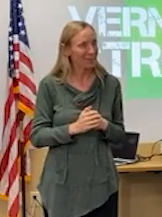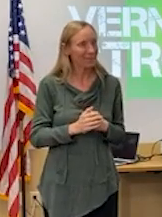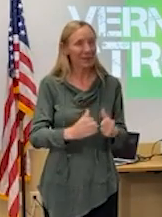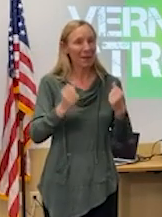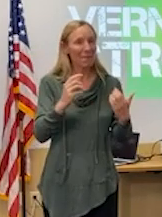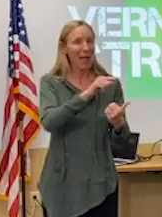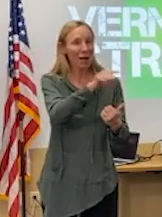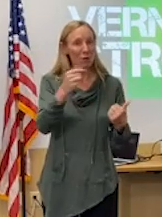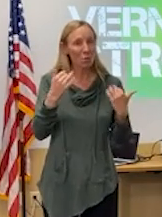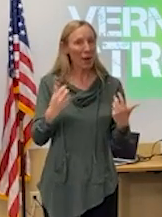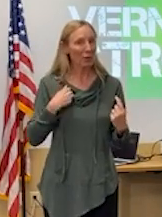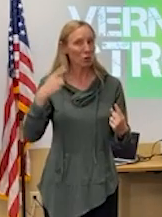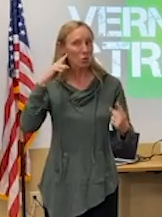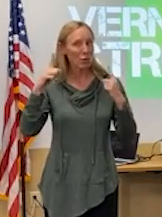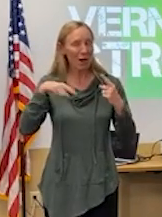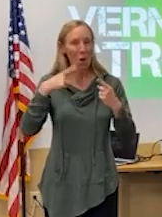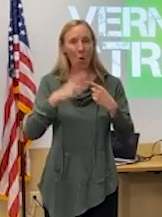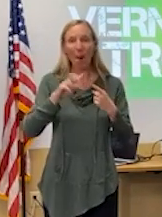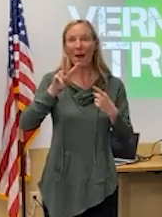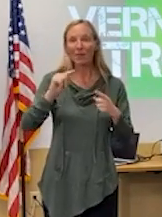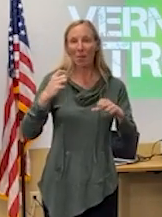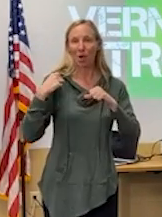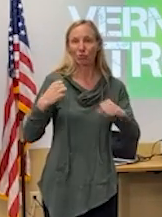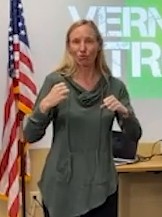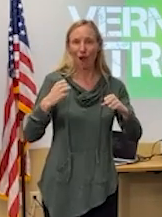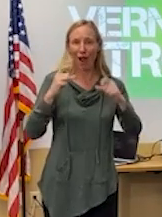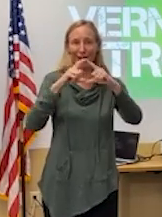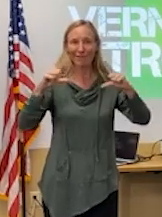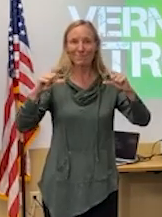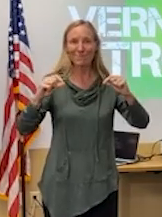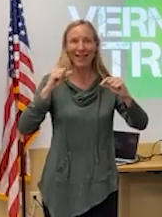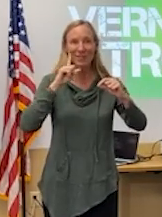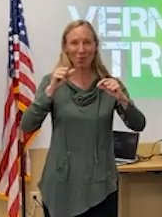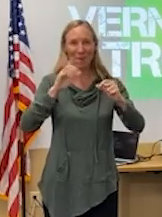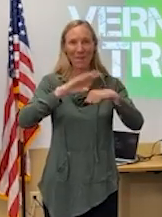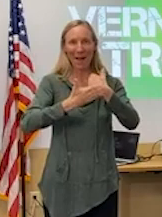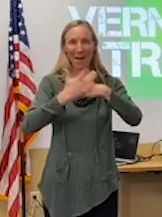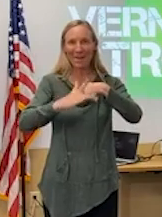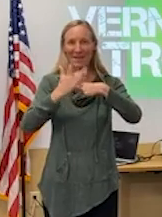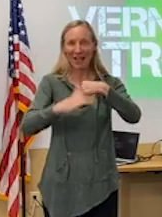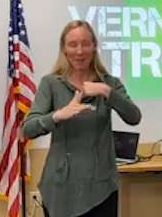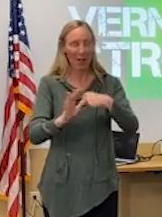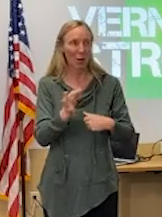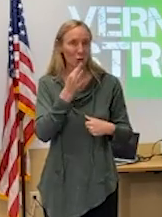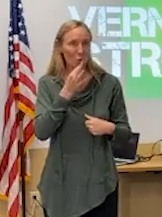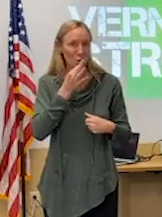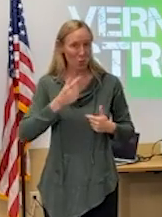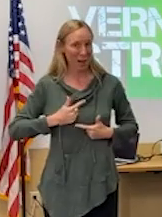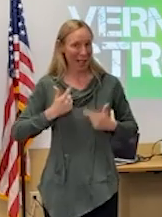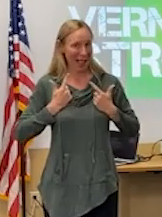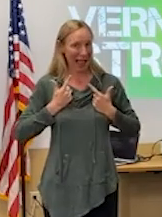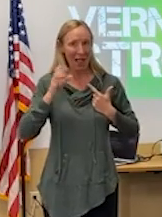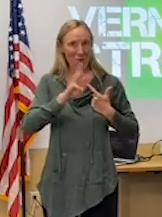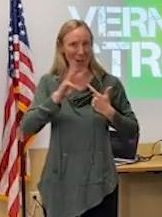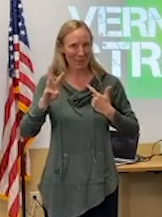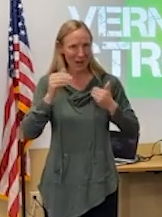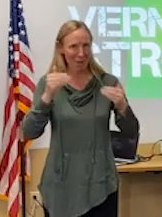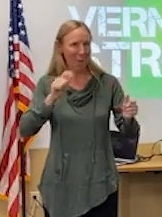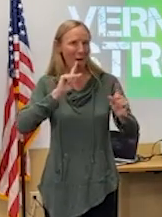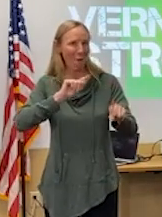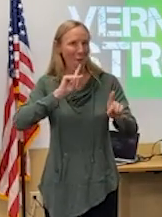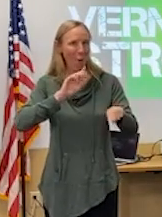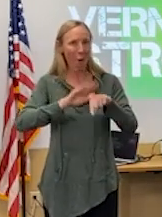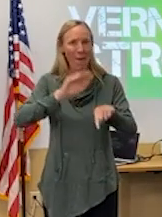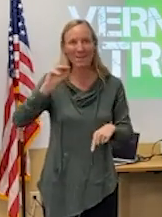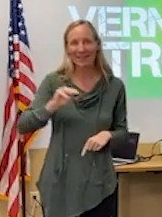of when the Vermont Strong plates will become available. The website should be live and people can start placing their orders